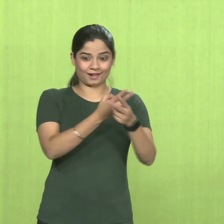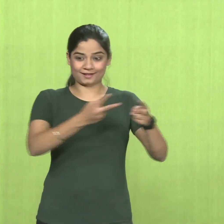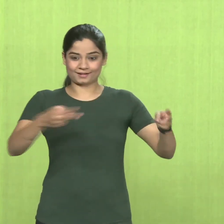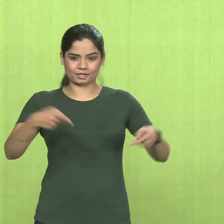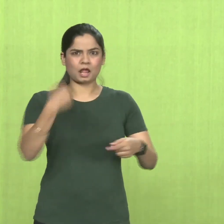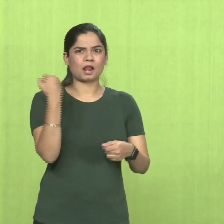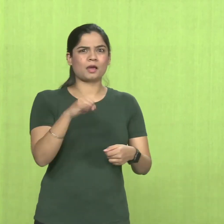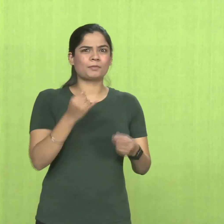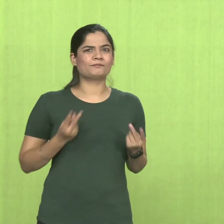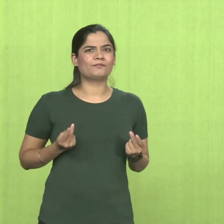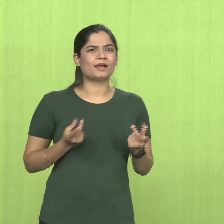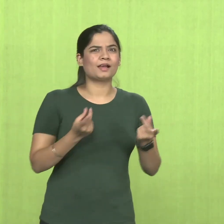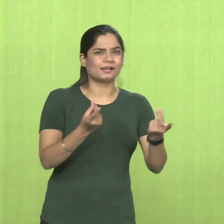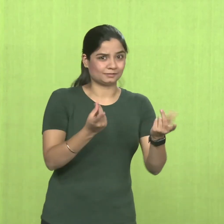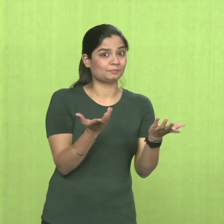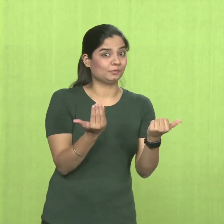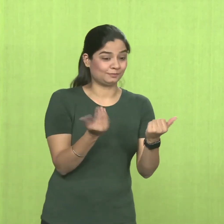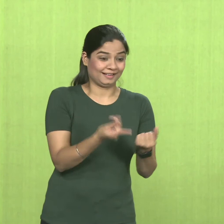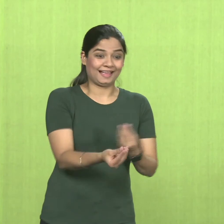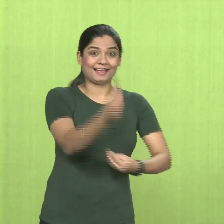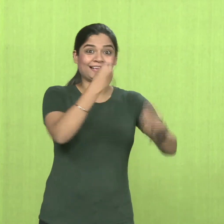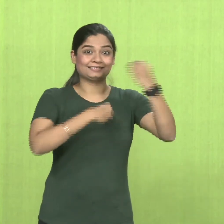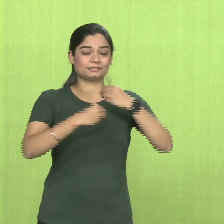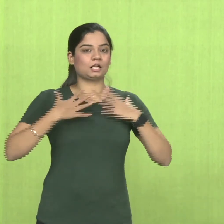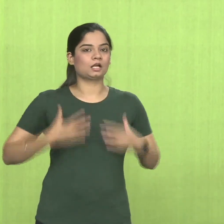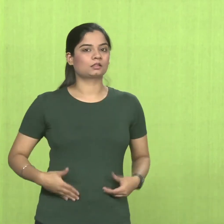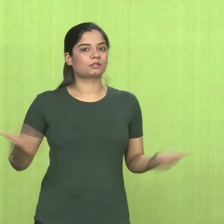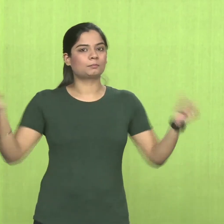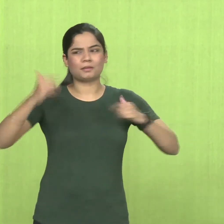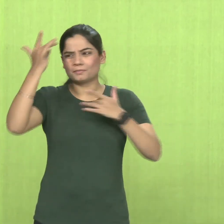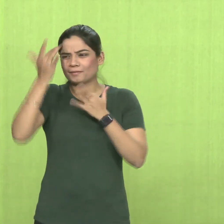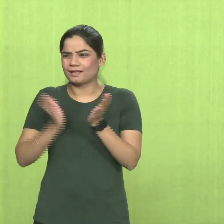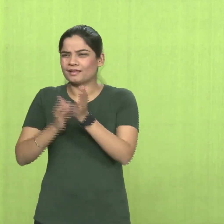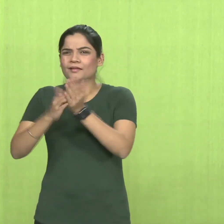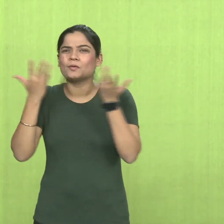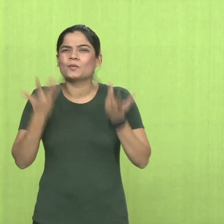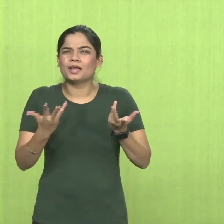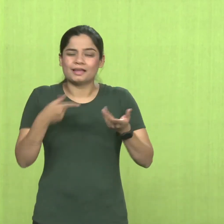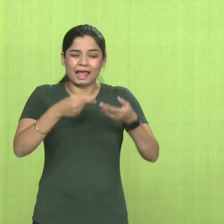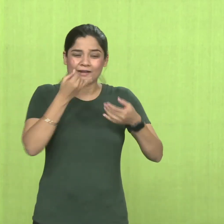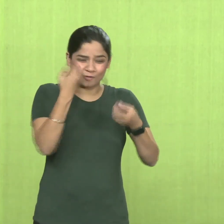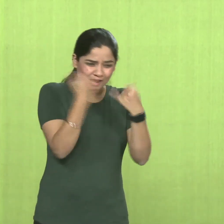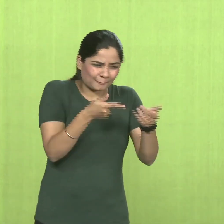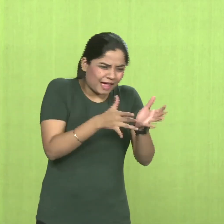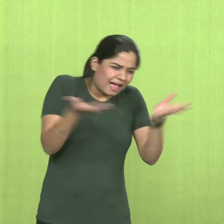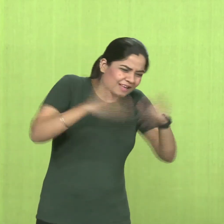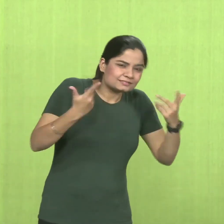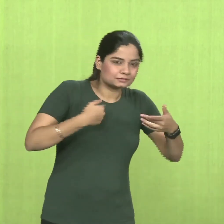Food spoilage. What are the causes and hazards? For our body, sometimes we go sick because of